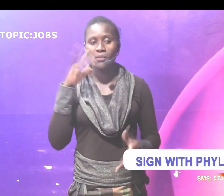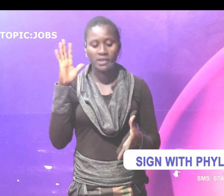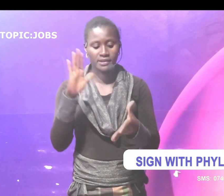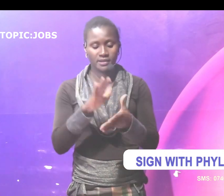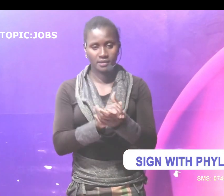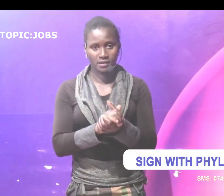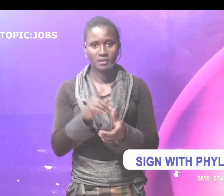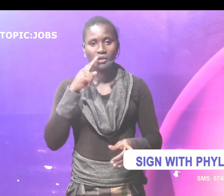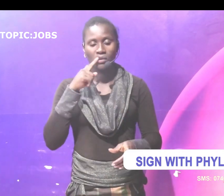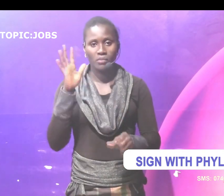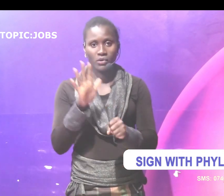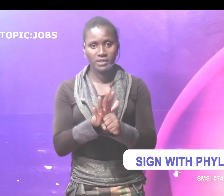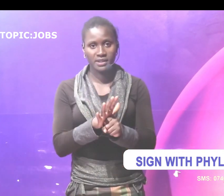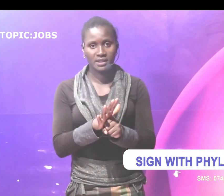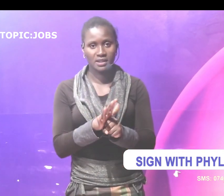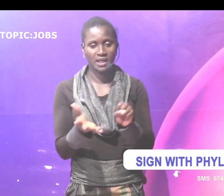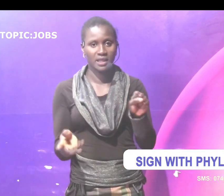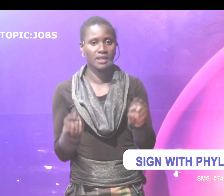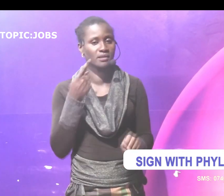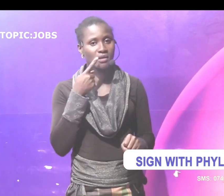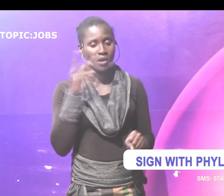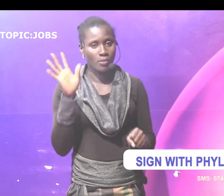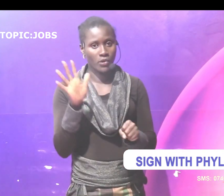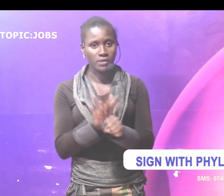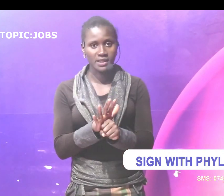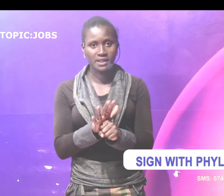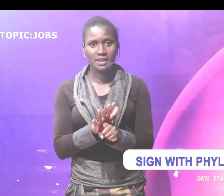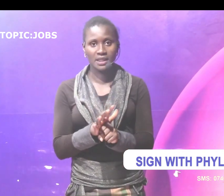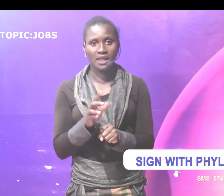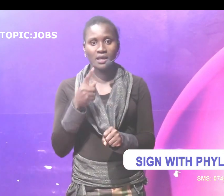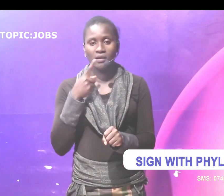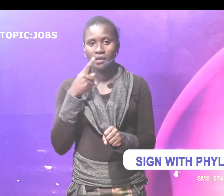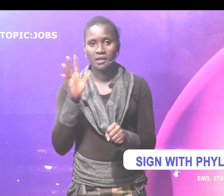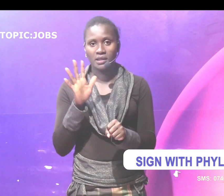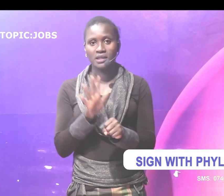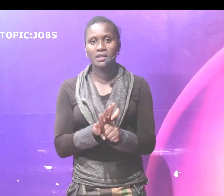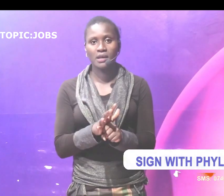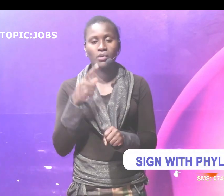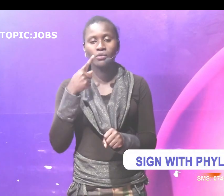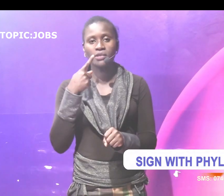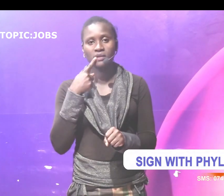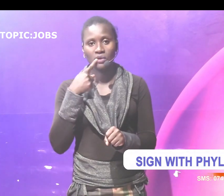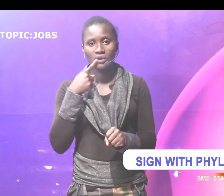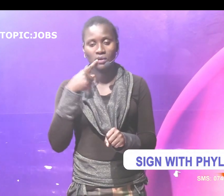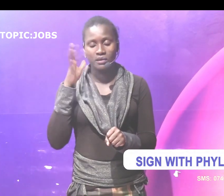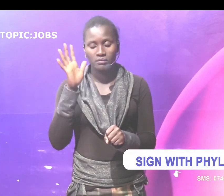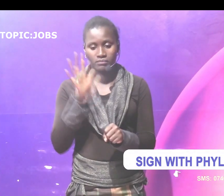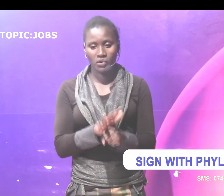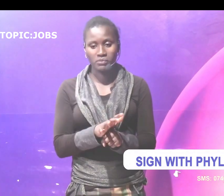promise, like this. Promise. It is a promise. So promise.